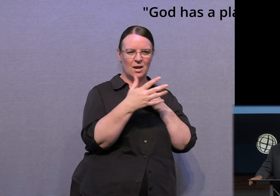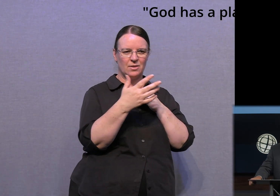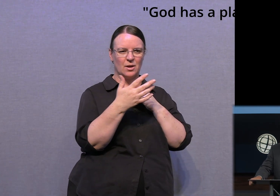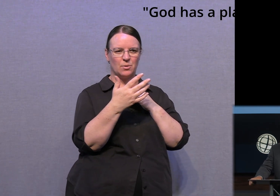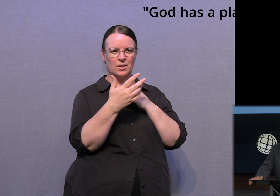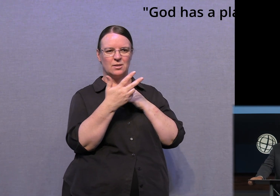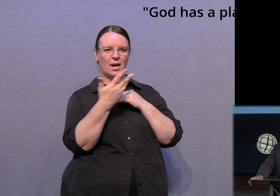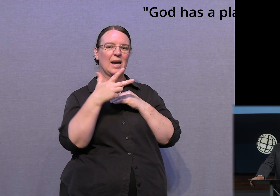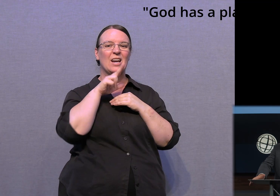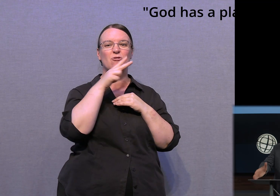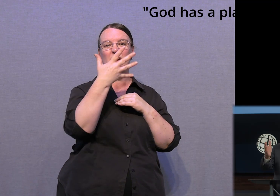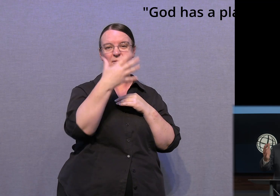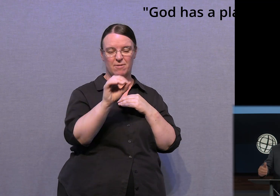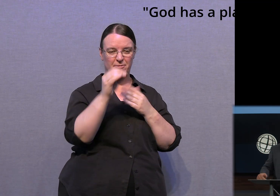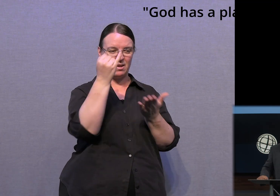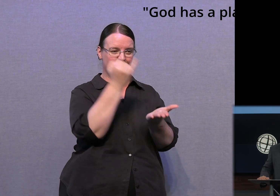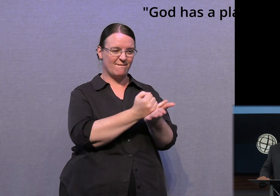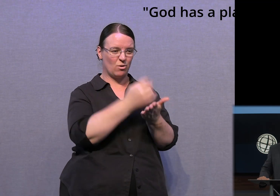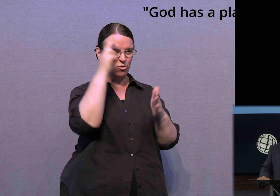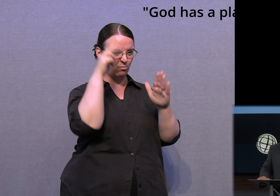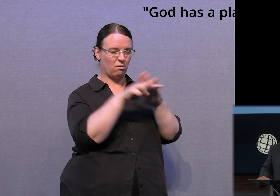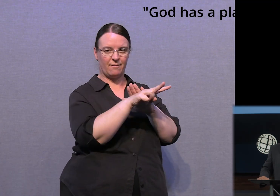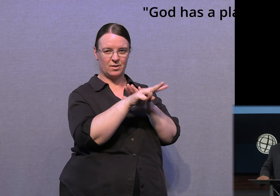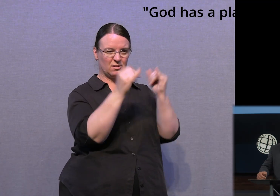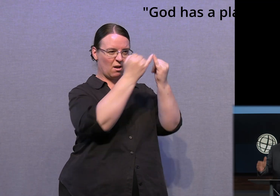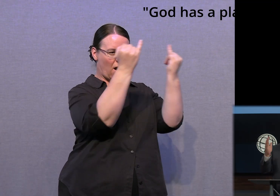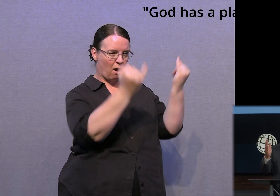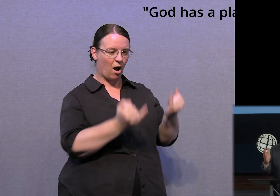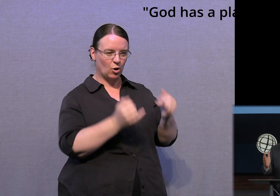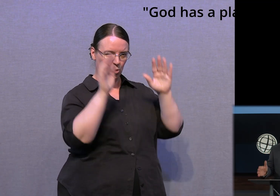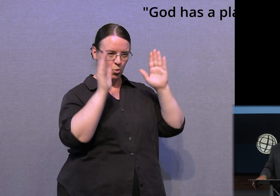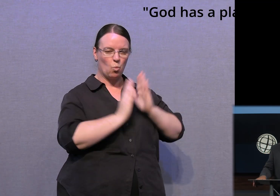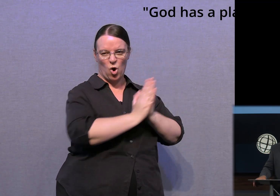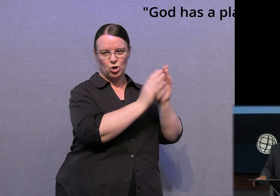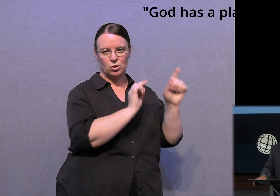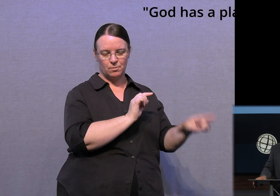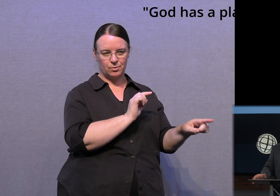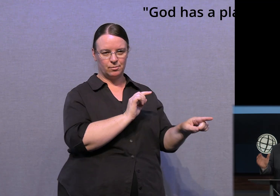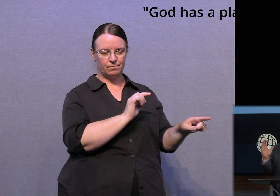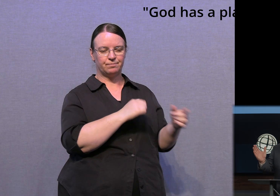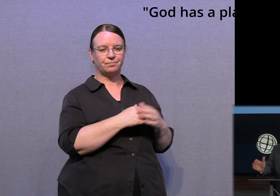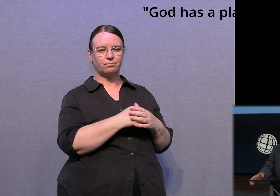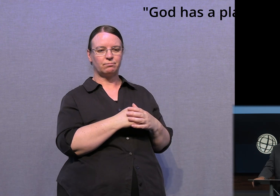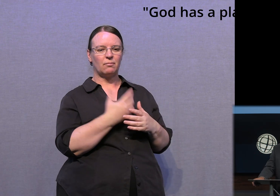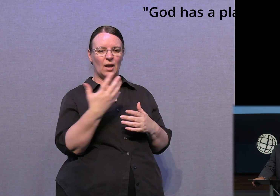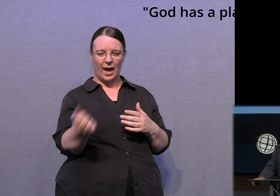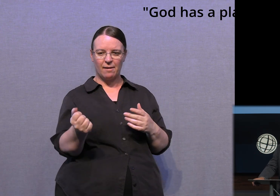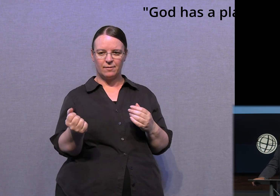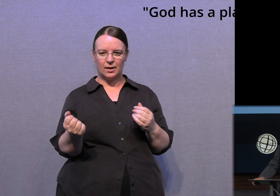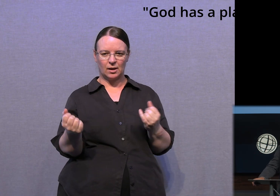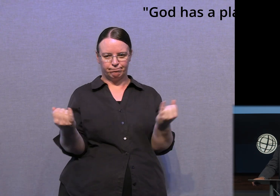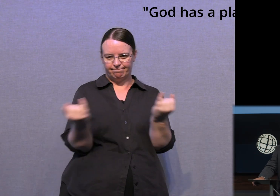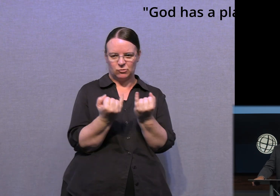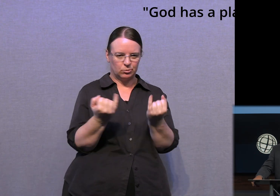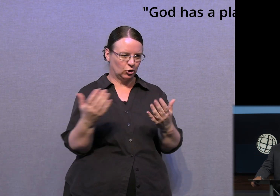on Mount Carmel. As you know the story, they decided to test who is the true God. Is it Baal